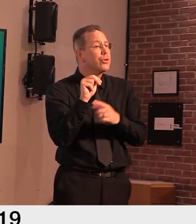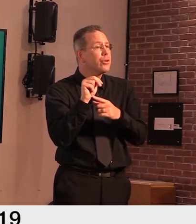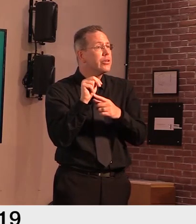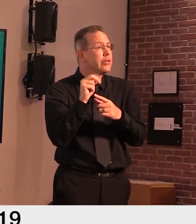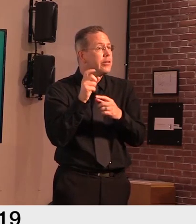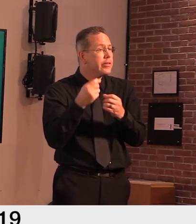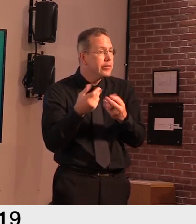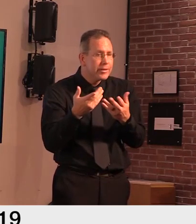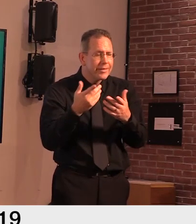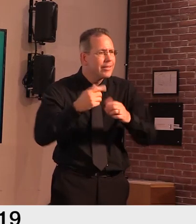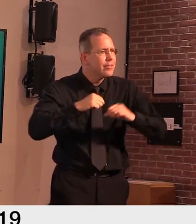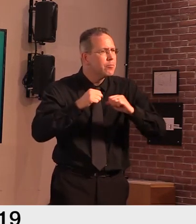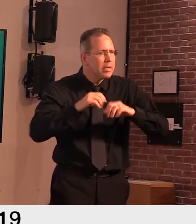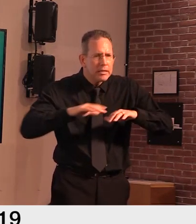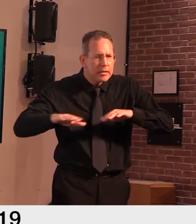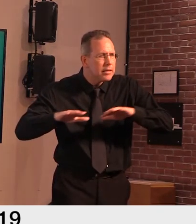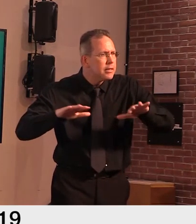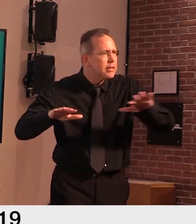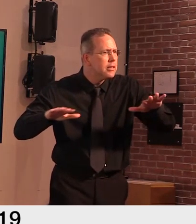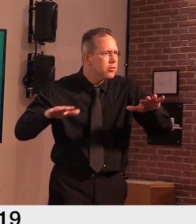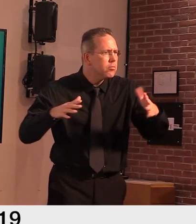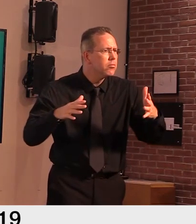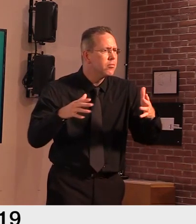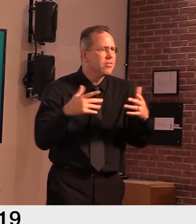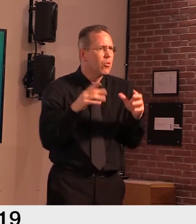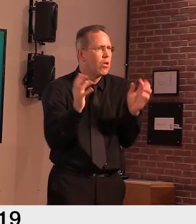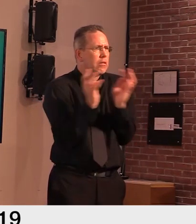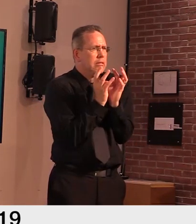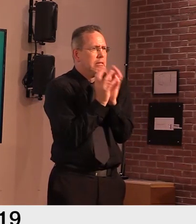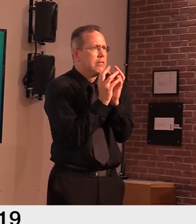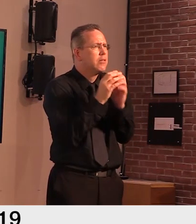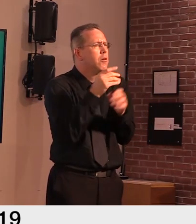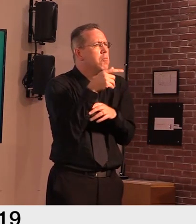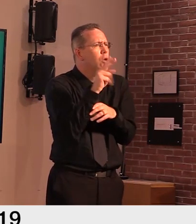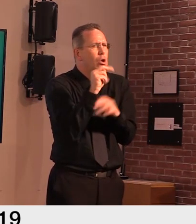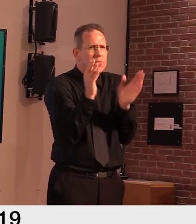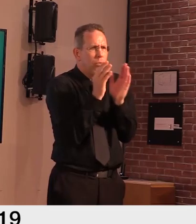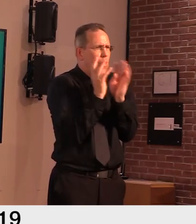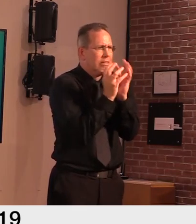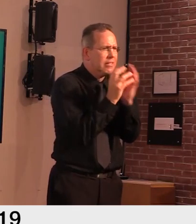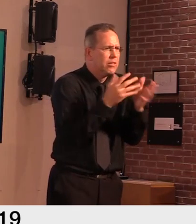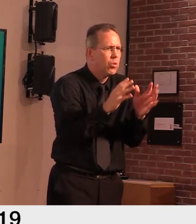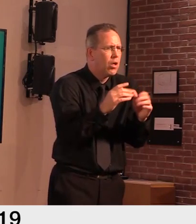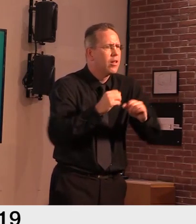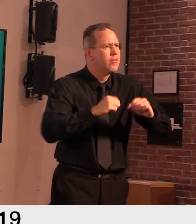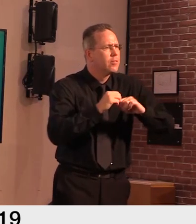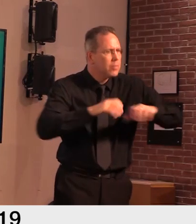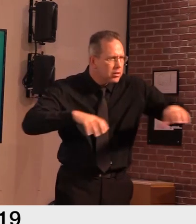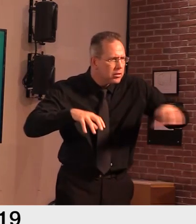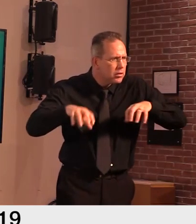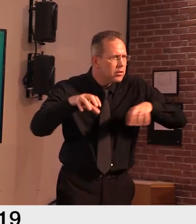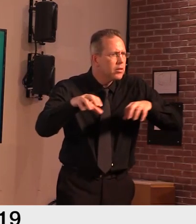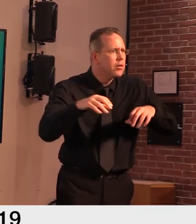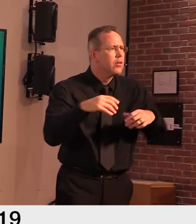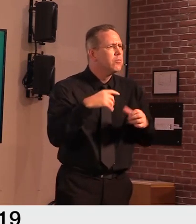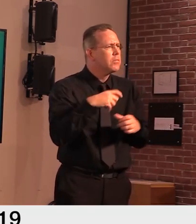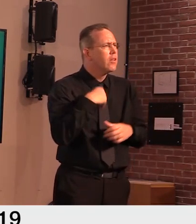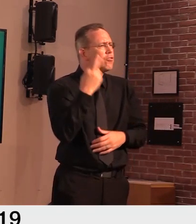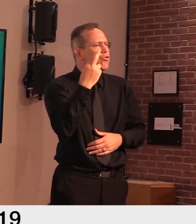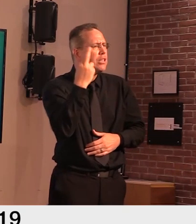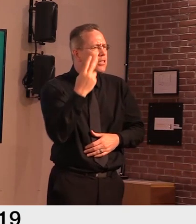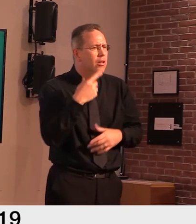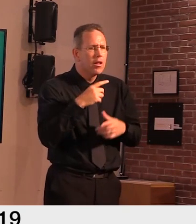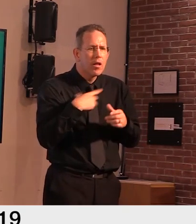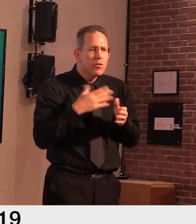maximum occupancy limit. So if you're talking about a barn, you still need to make sure that people are 100 square